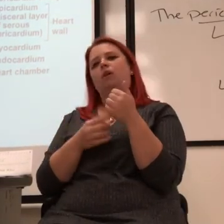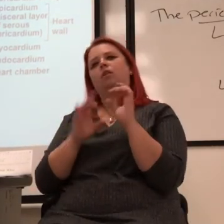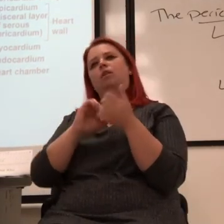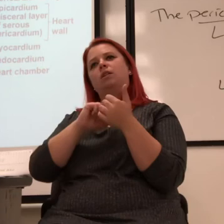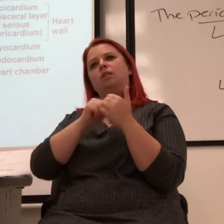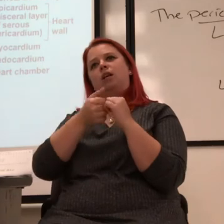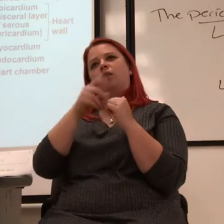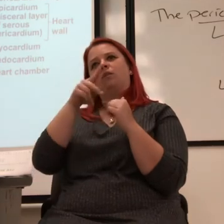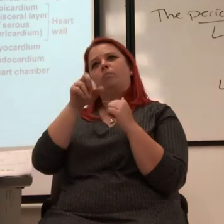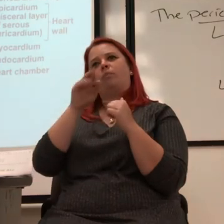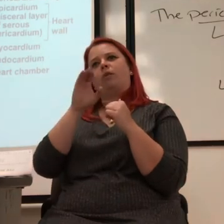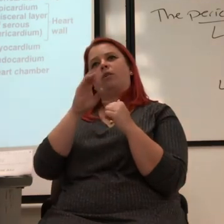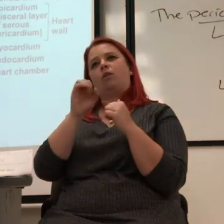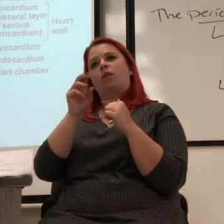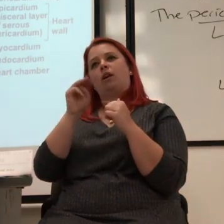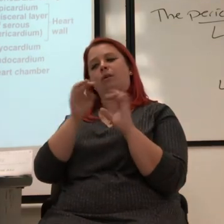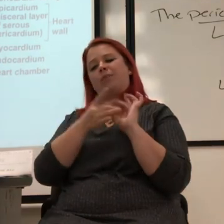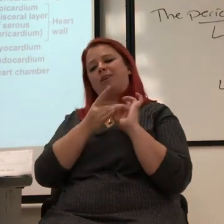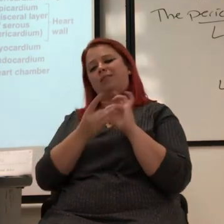heart inferiorly.